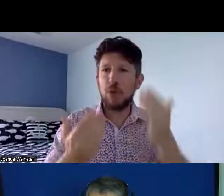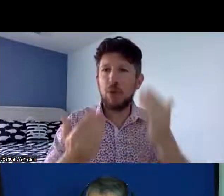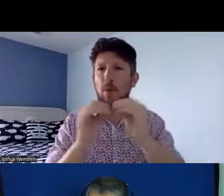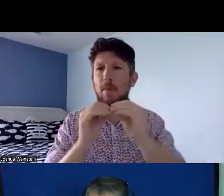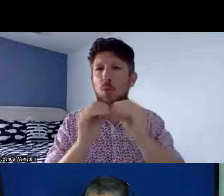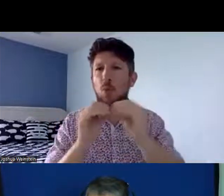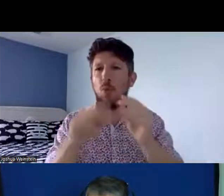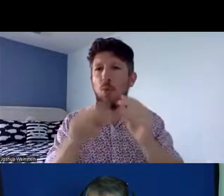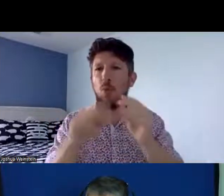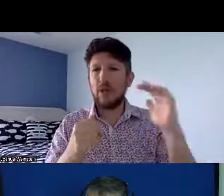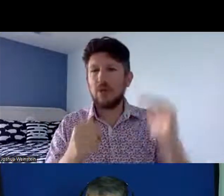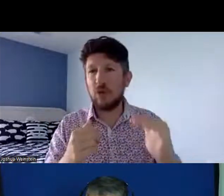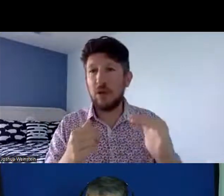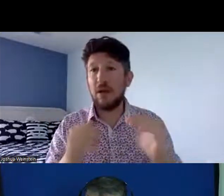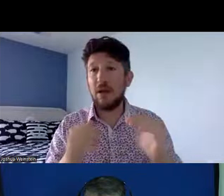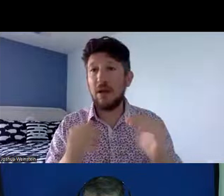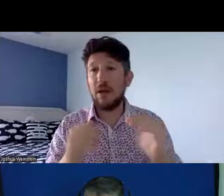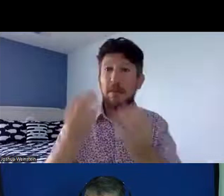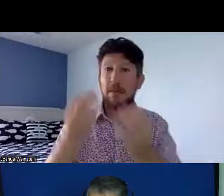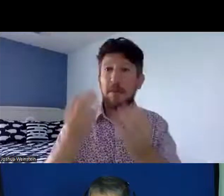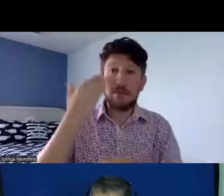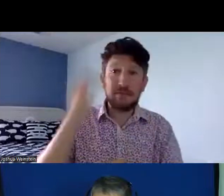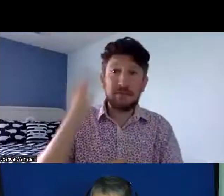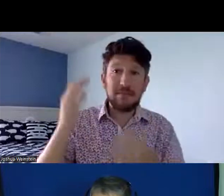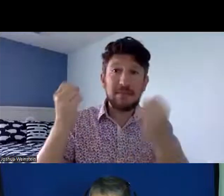Does the teacher sign?